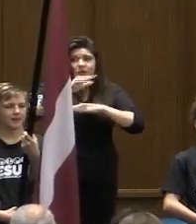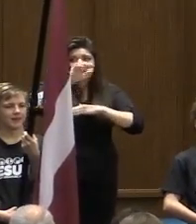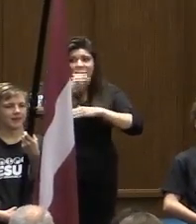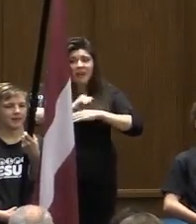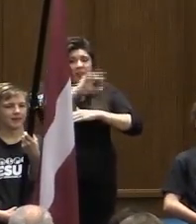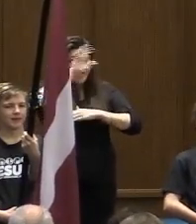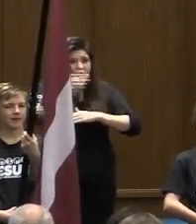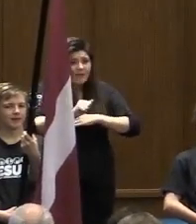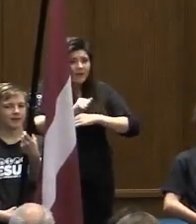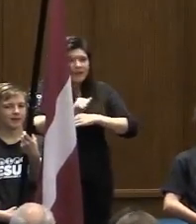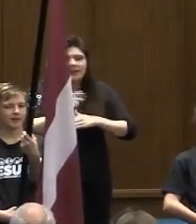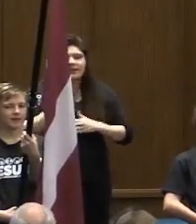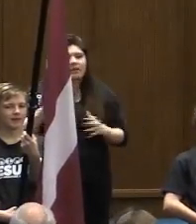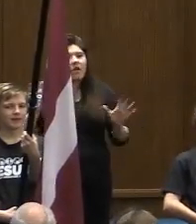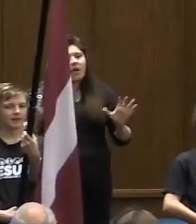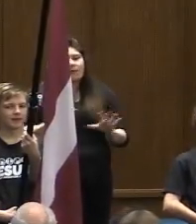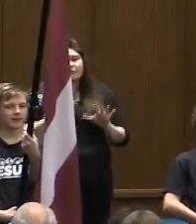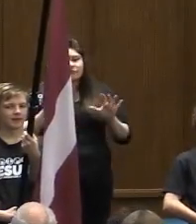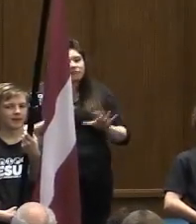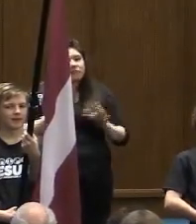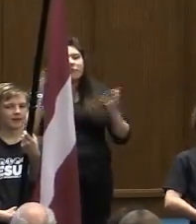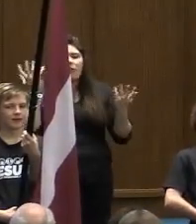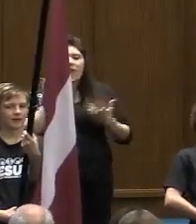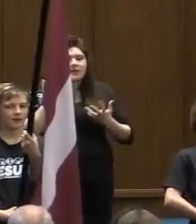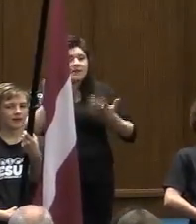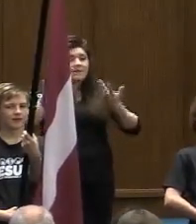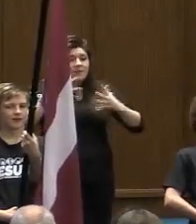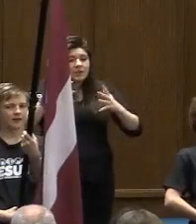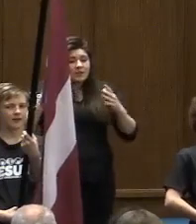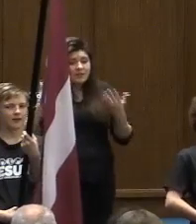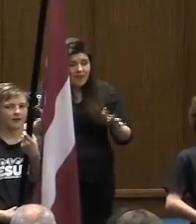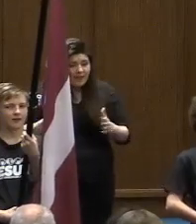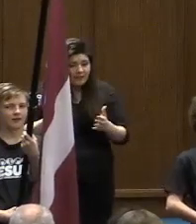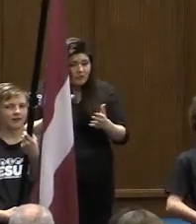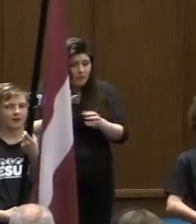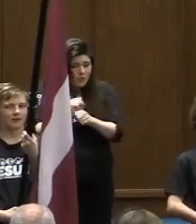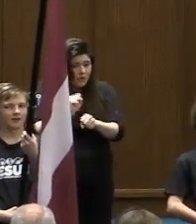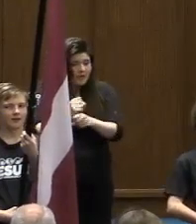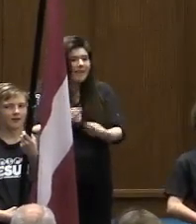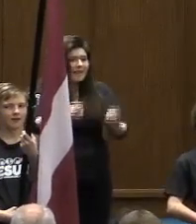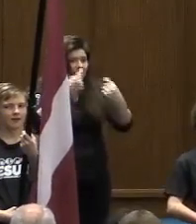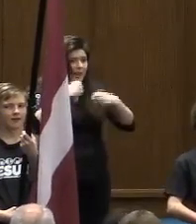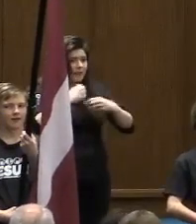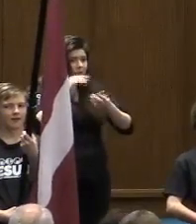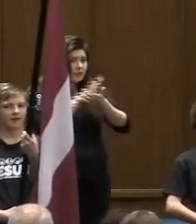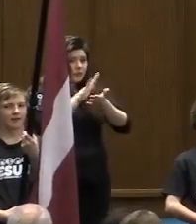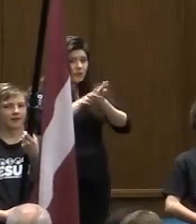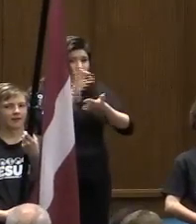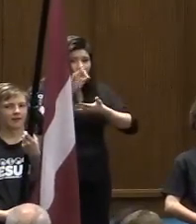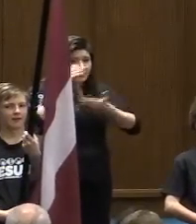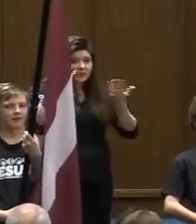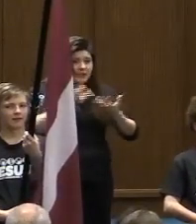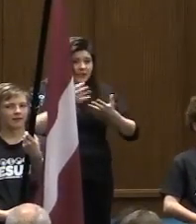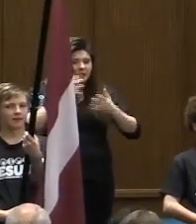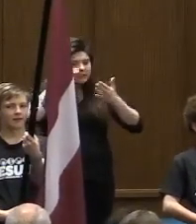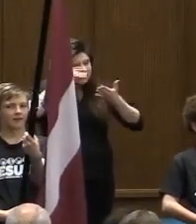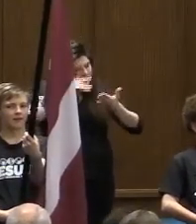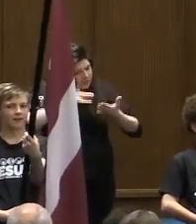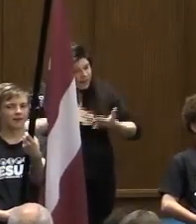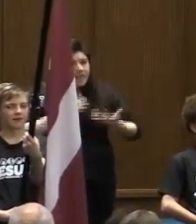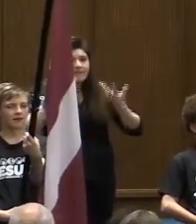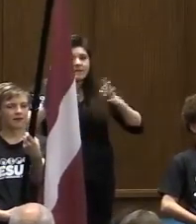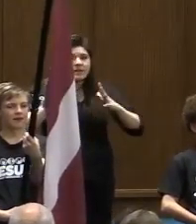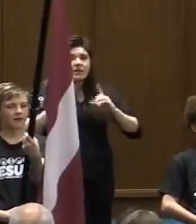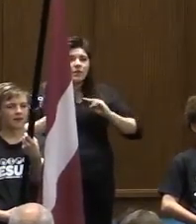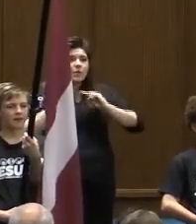job in South Africa. And then after he finished that, he came into the School of Biblical Studies and studied here. And then after that,